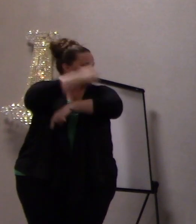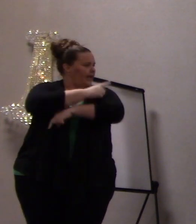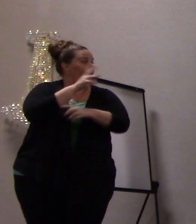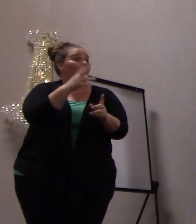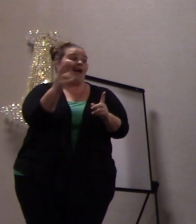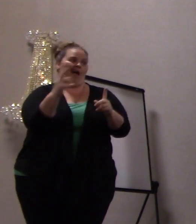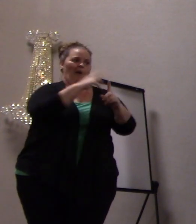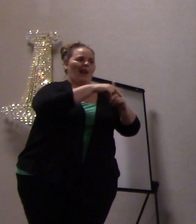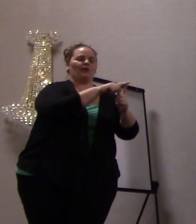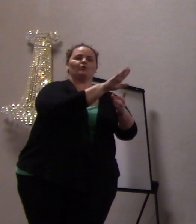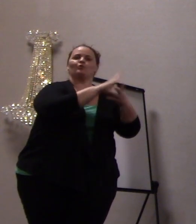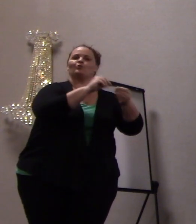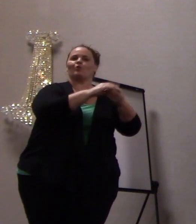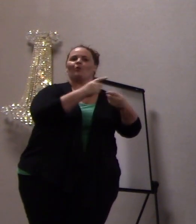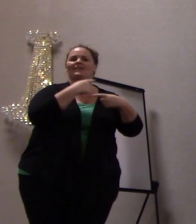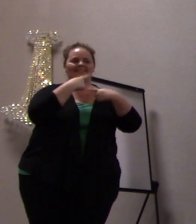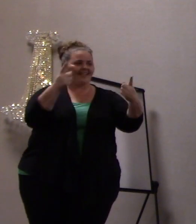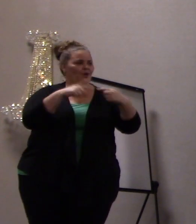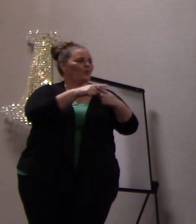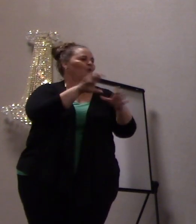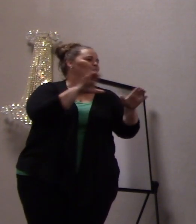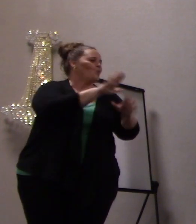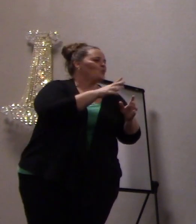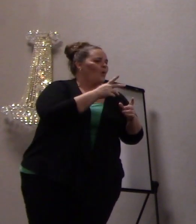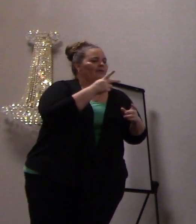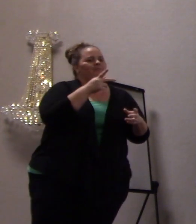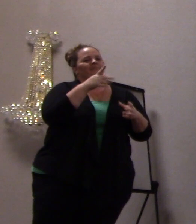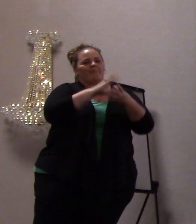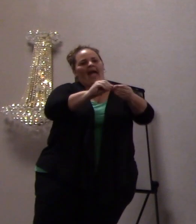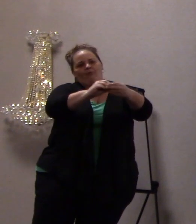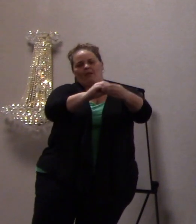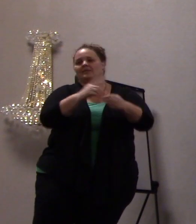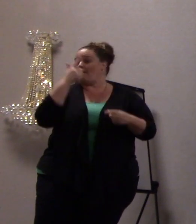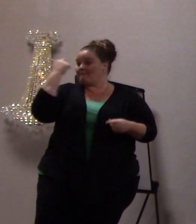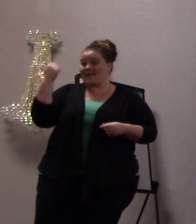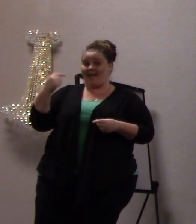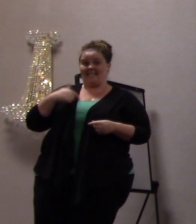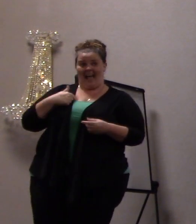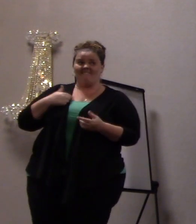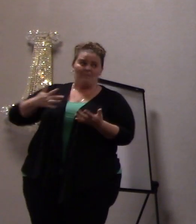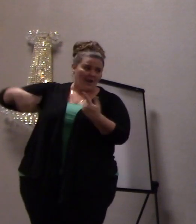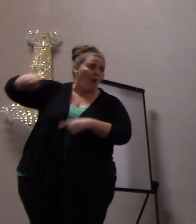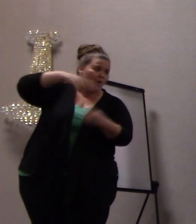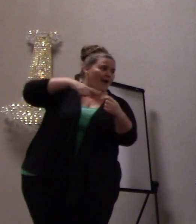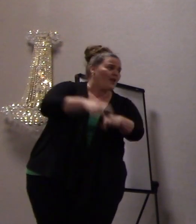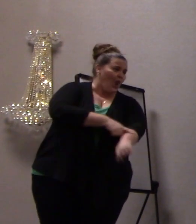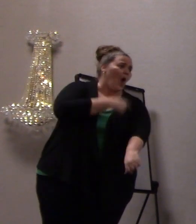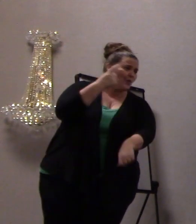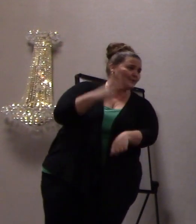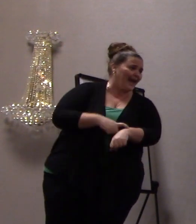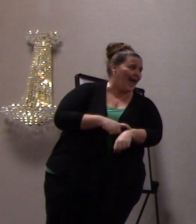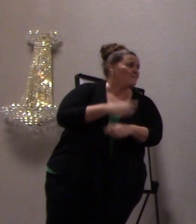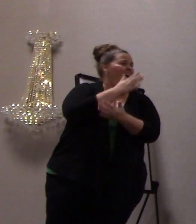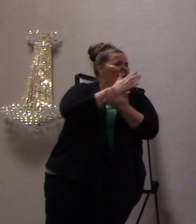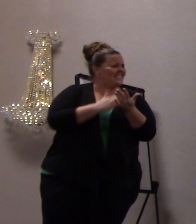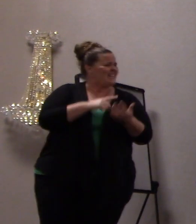applying those to your storytelling when you do your parables, because I've been around a long time, and